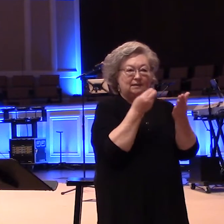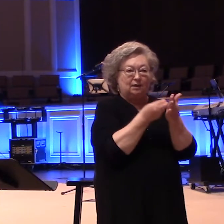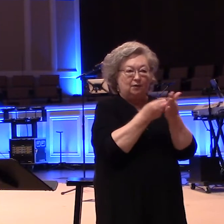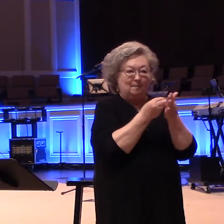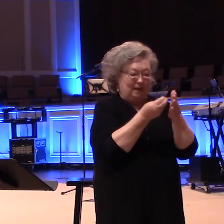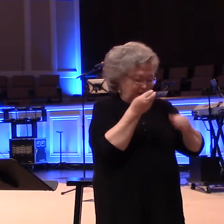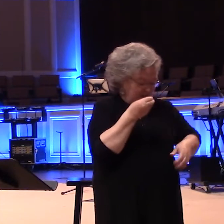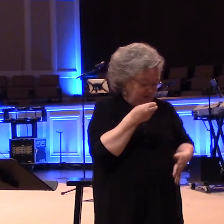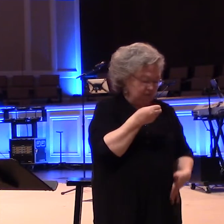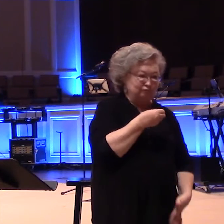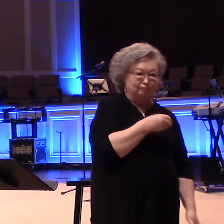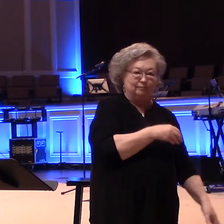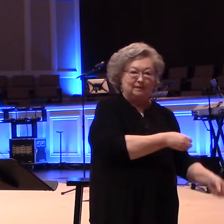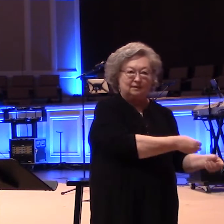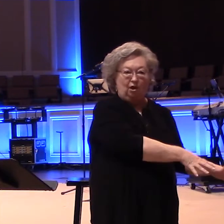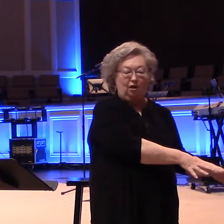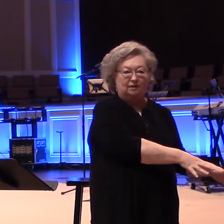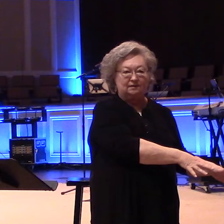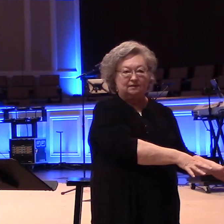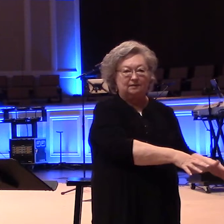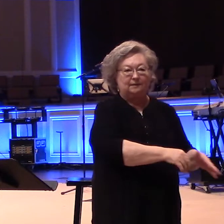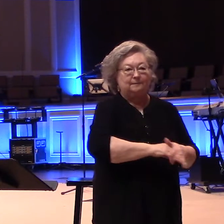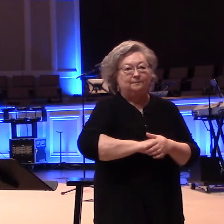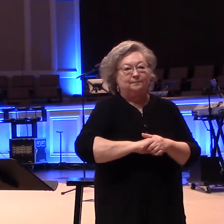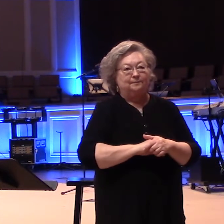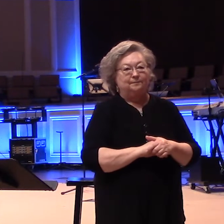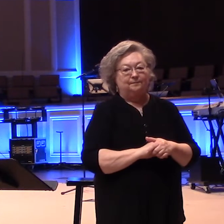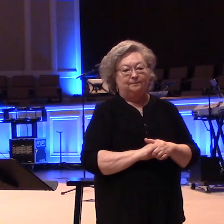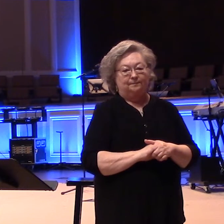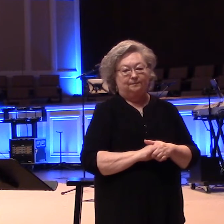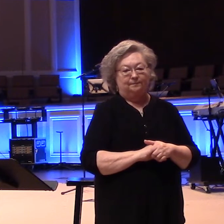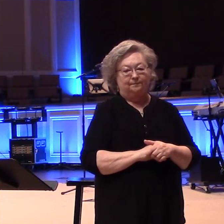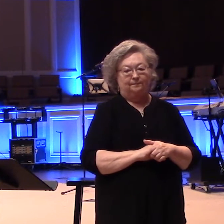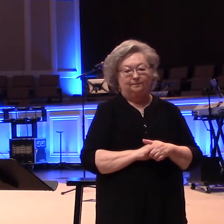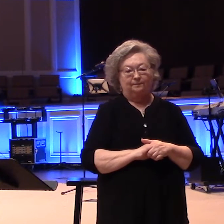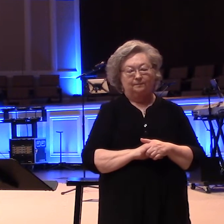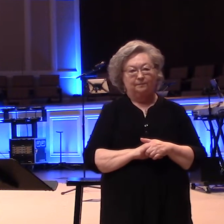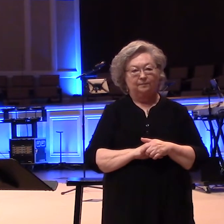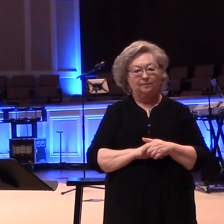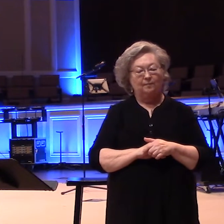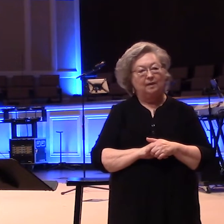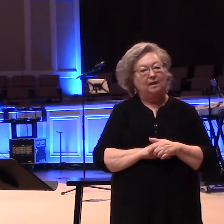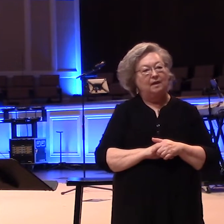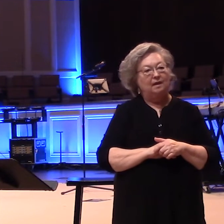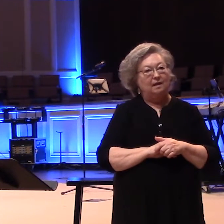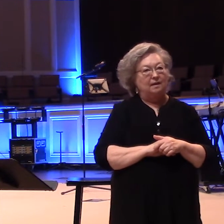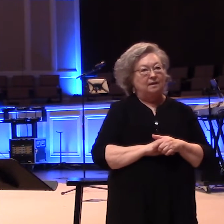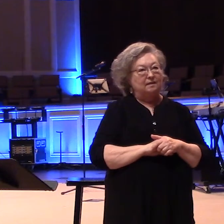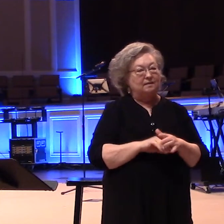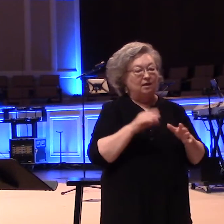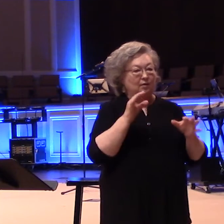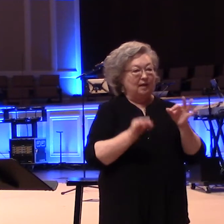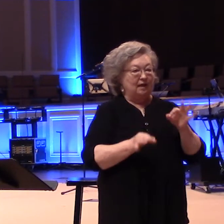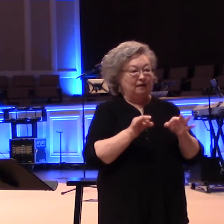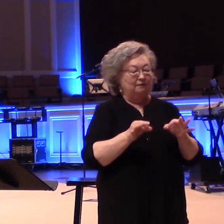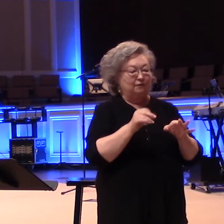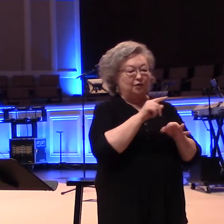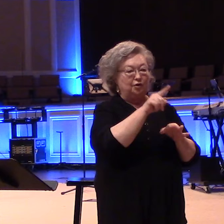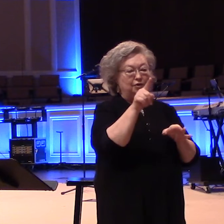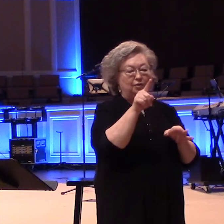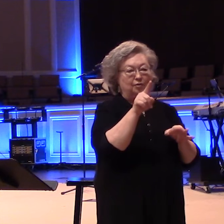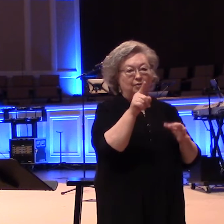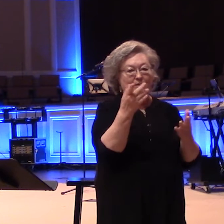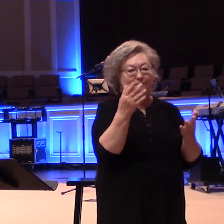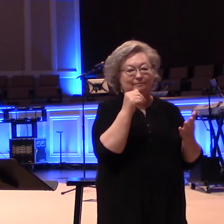I'm obedient to the tithe, even in my early going when I didn't have very much, when I was faithful and obedient to what God had asked me to give, he